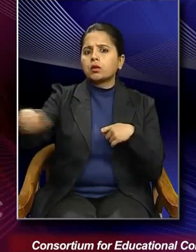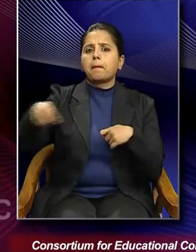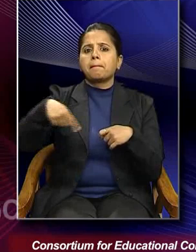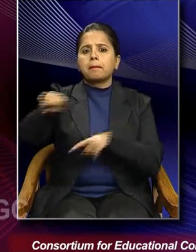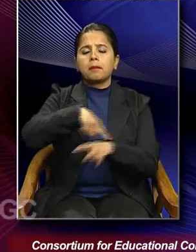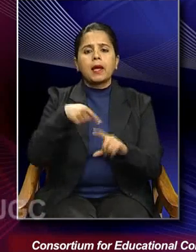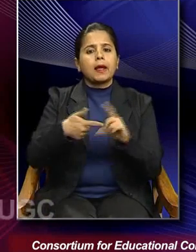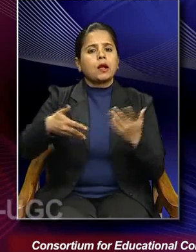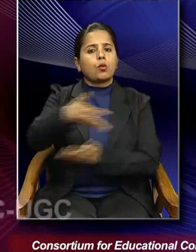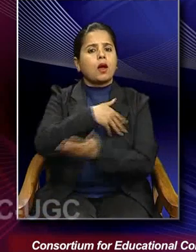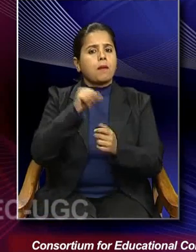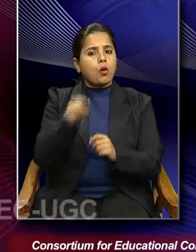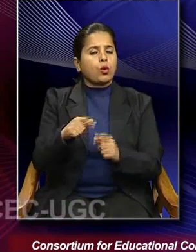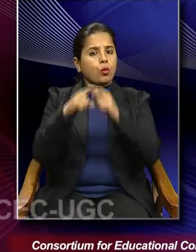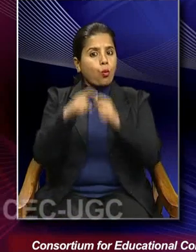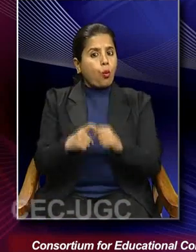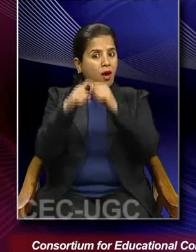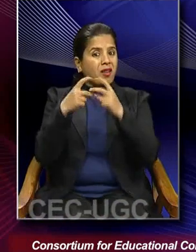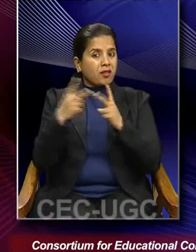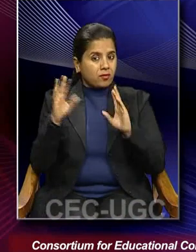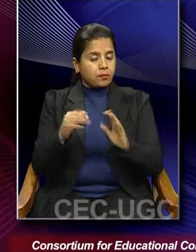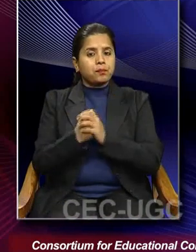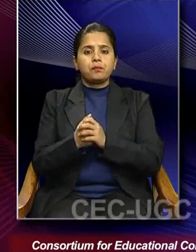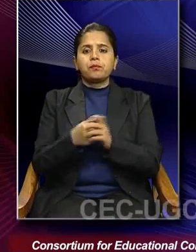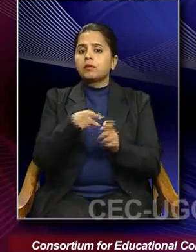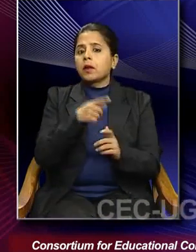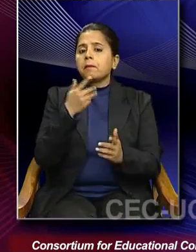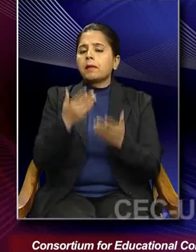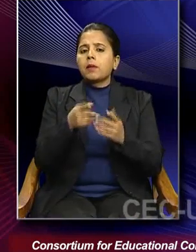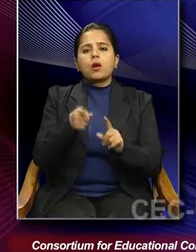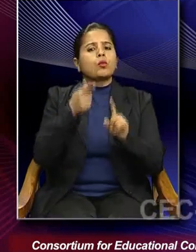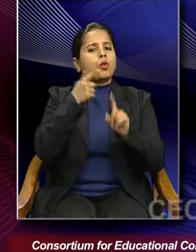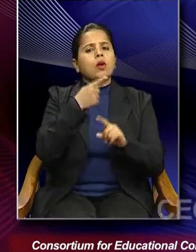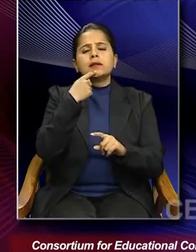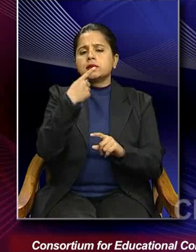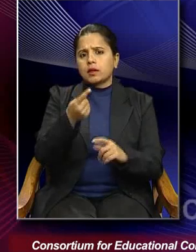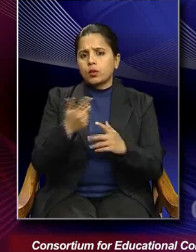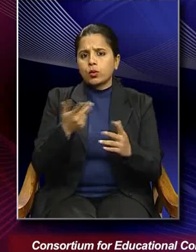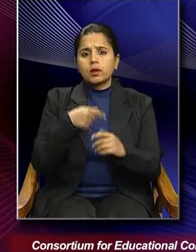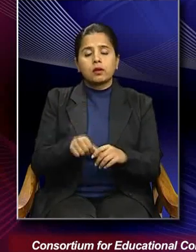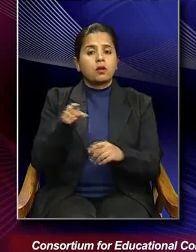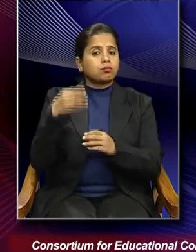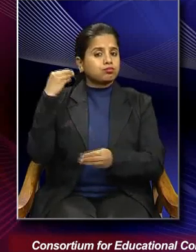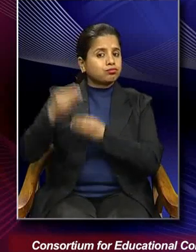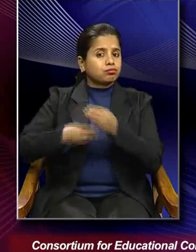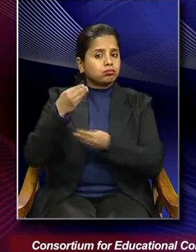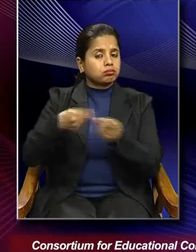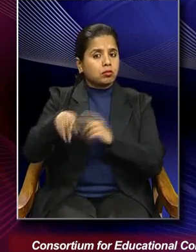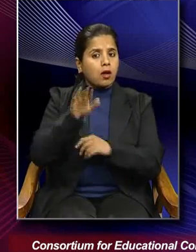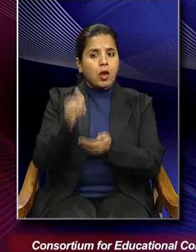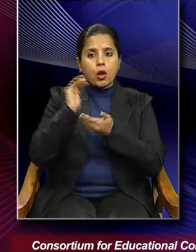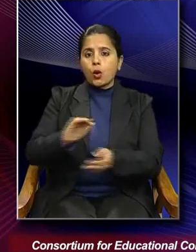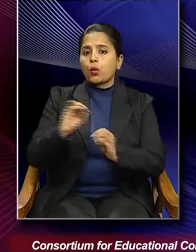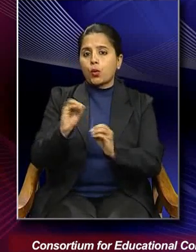environmental quality. Basically, they are pointing out to the generation which is unborn and the